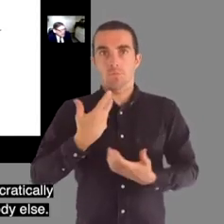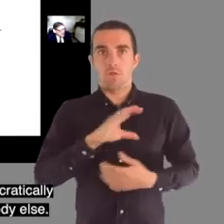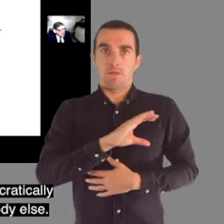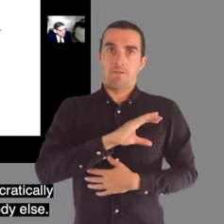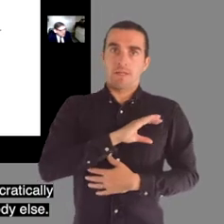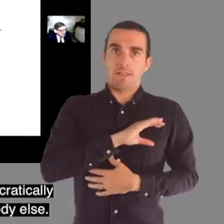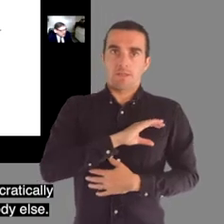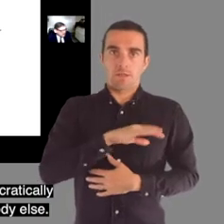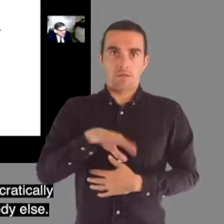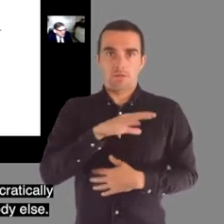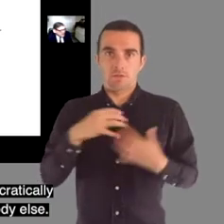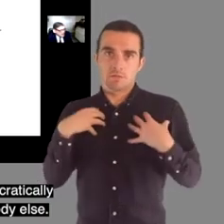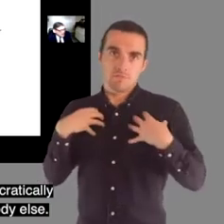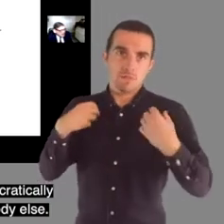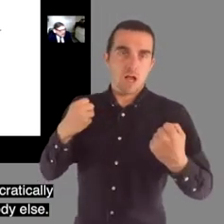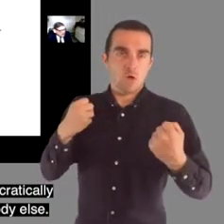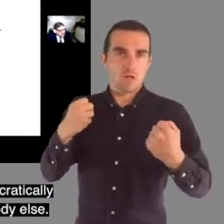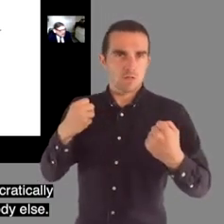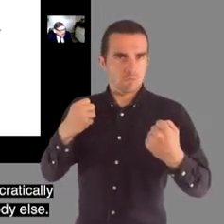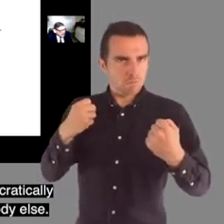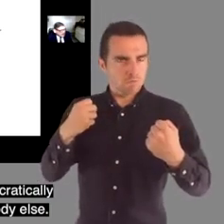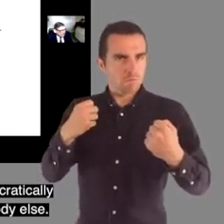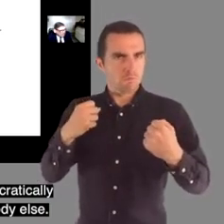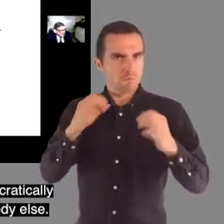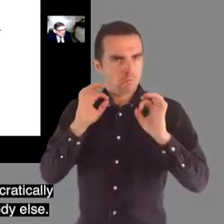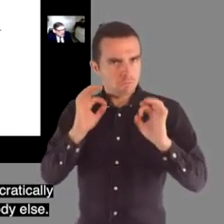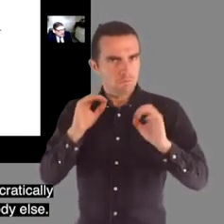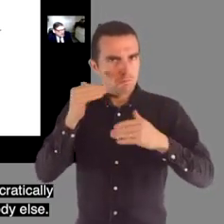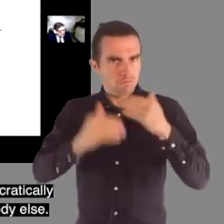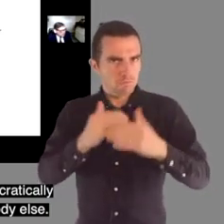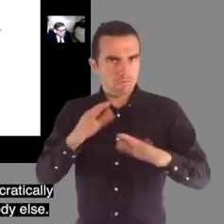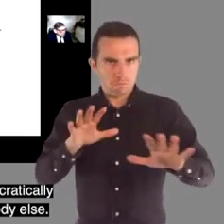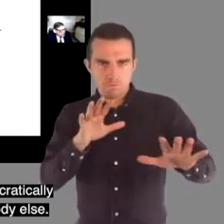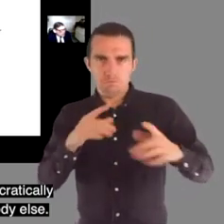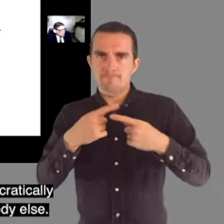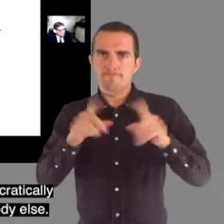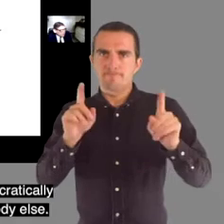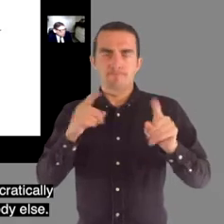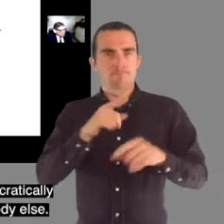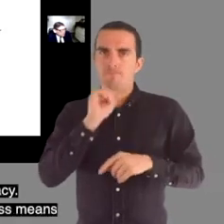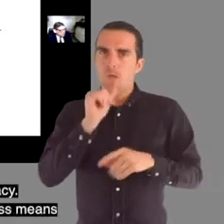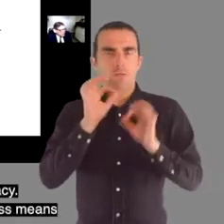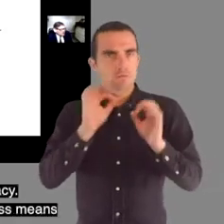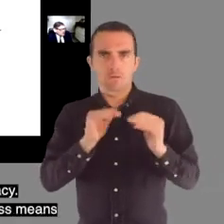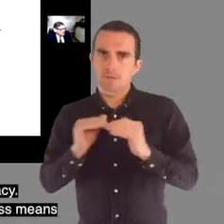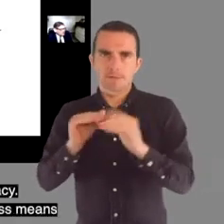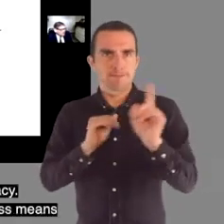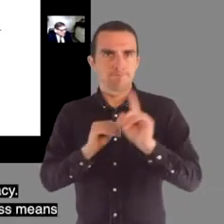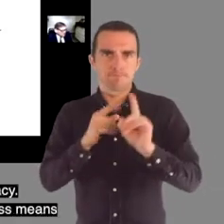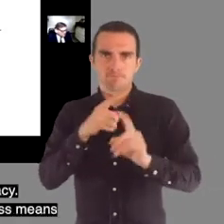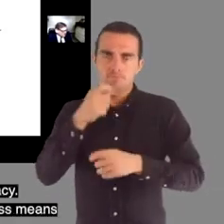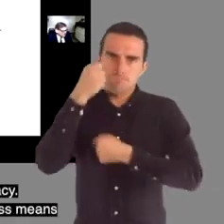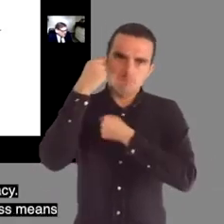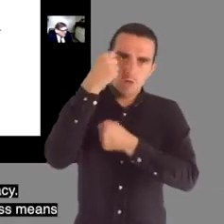power undemocratically and force their views on everybody else, and is the opposite